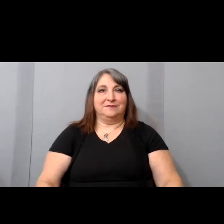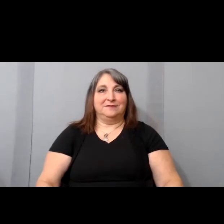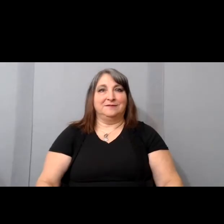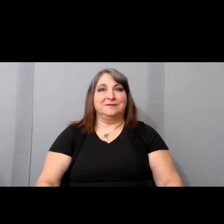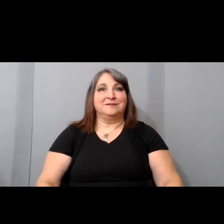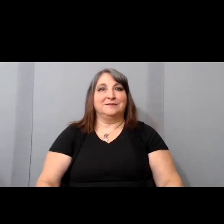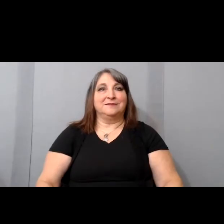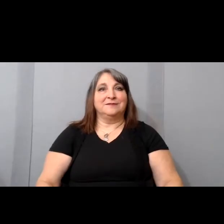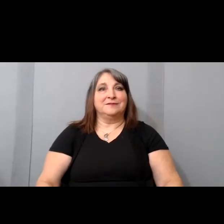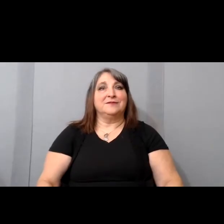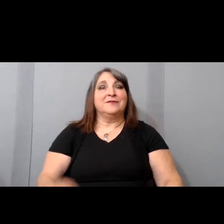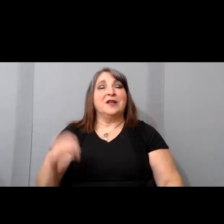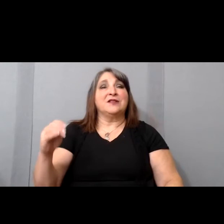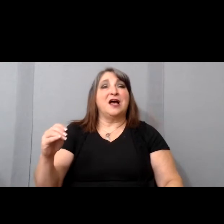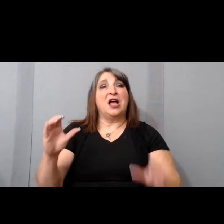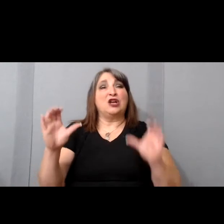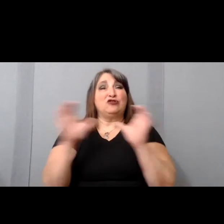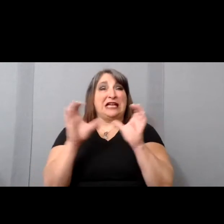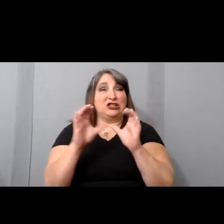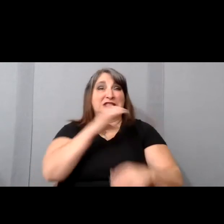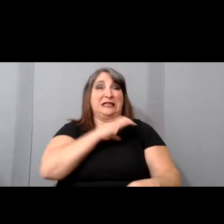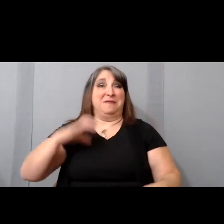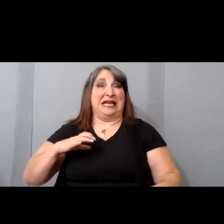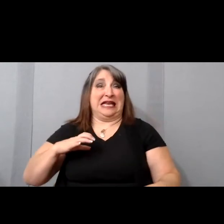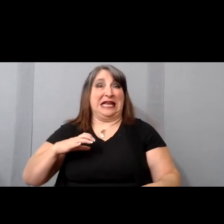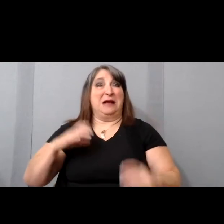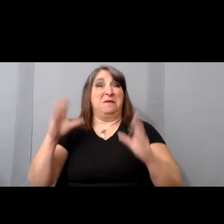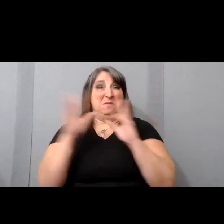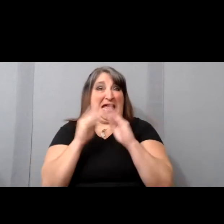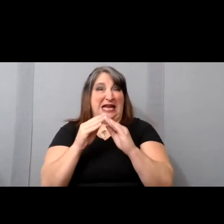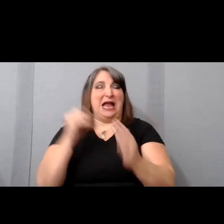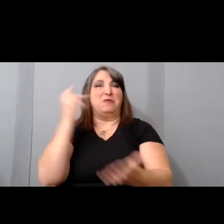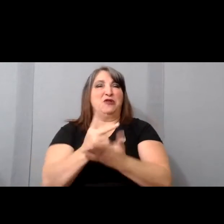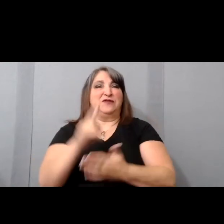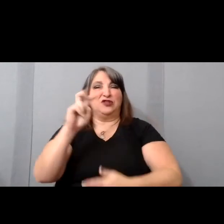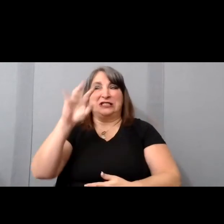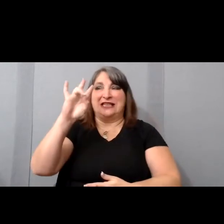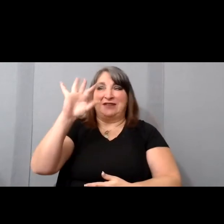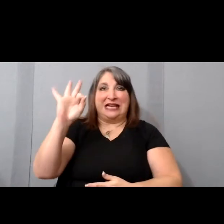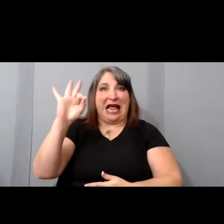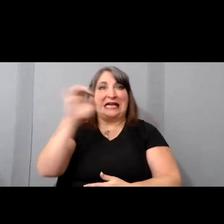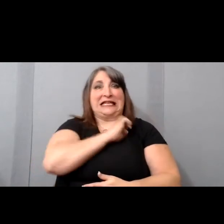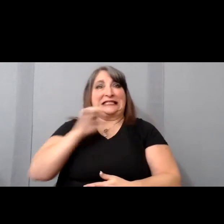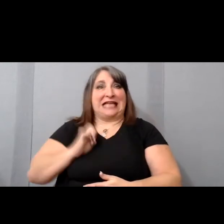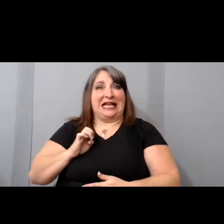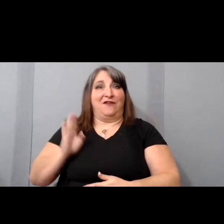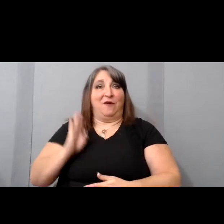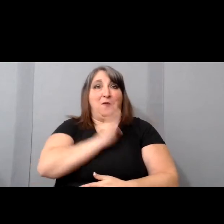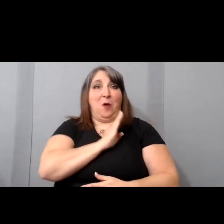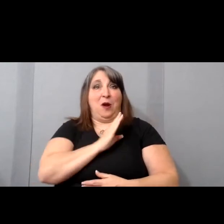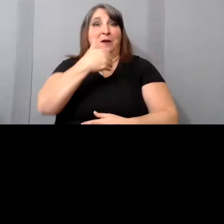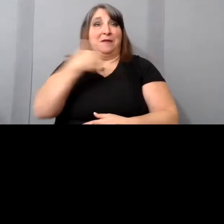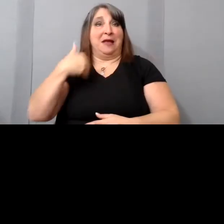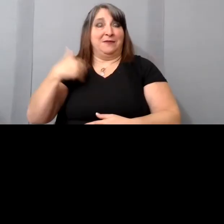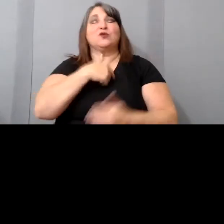The Credentials Committee met earlier this week and approved 279 registered executive board members. We have a quorum, which